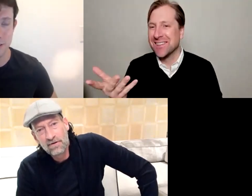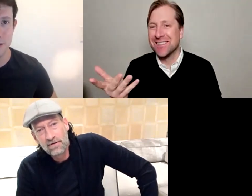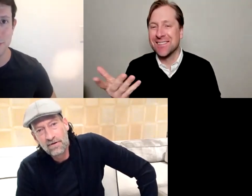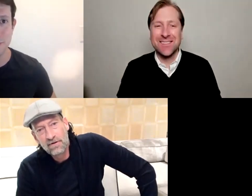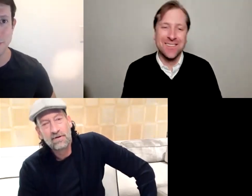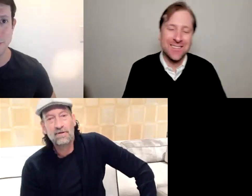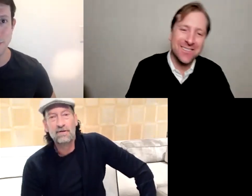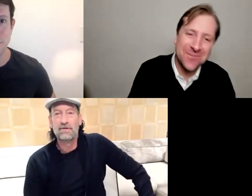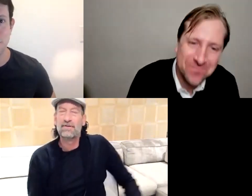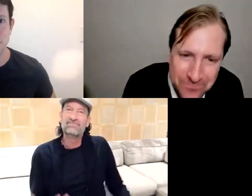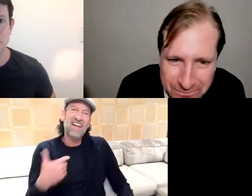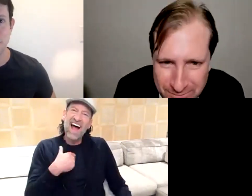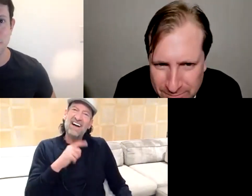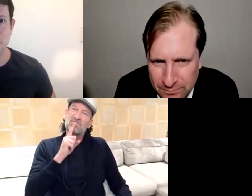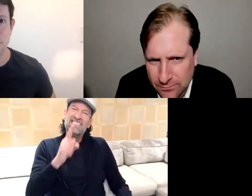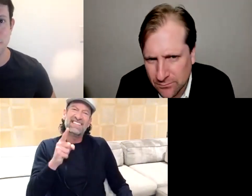level.